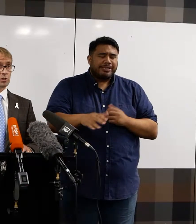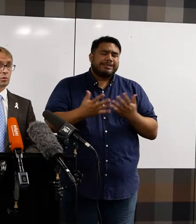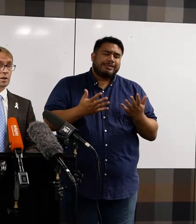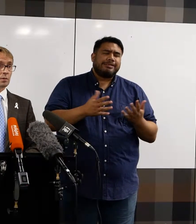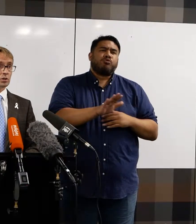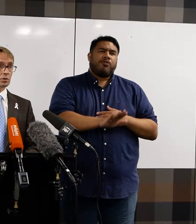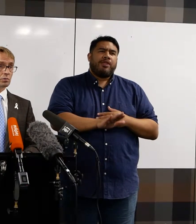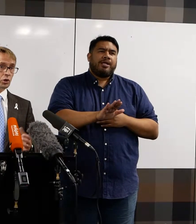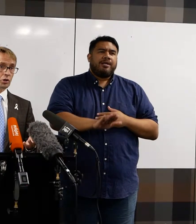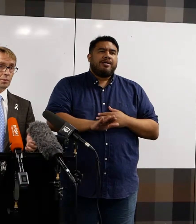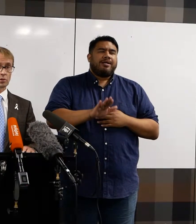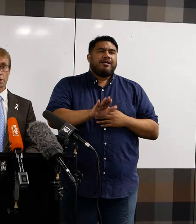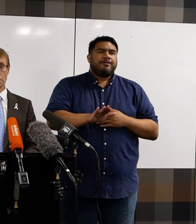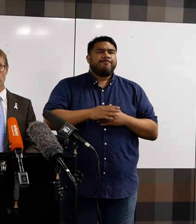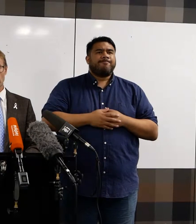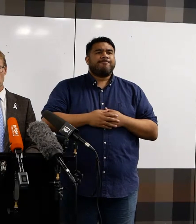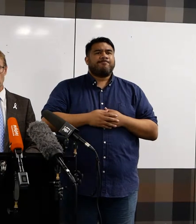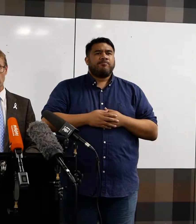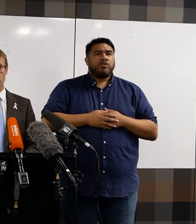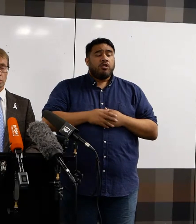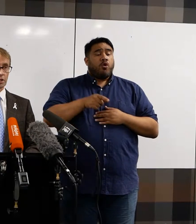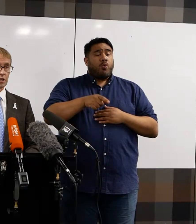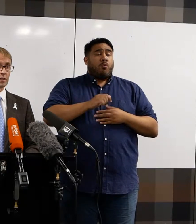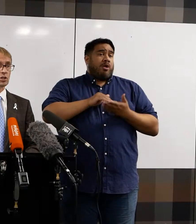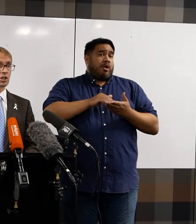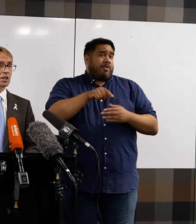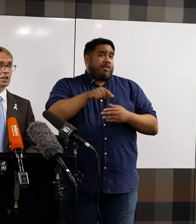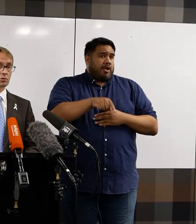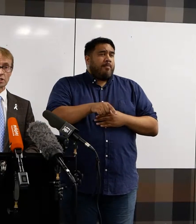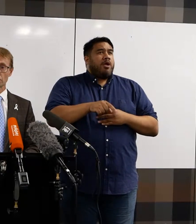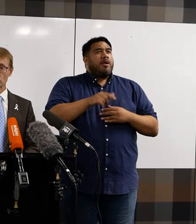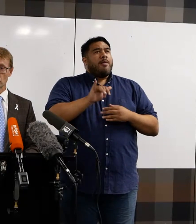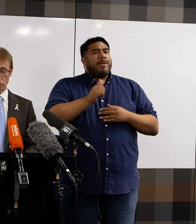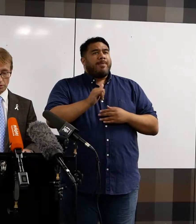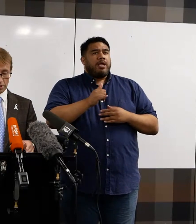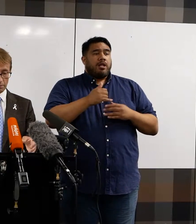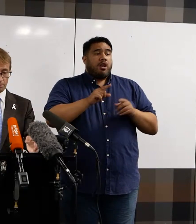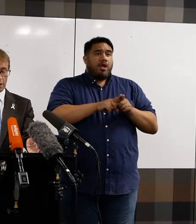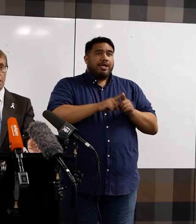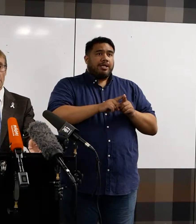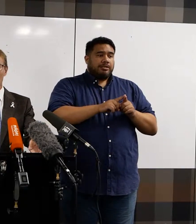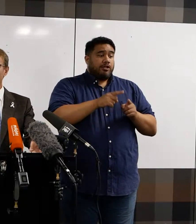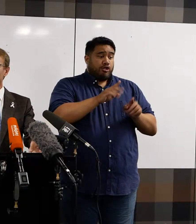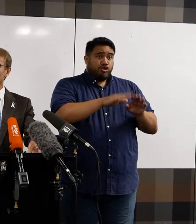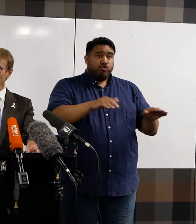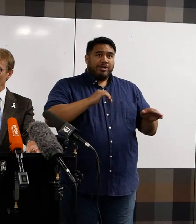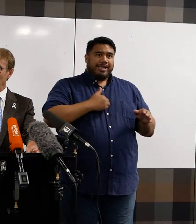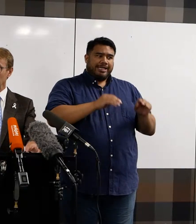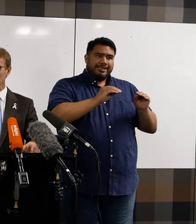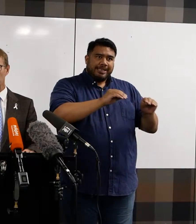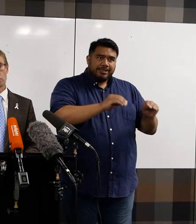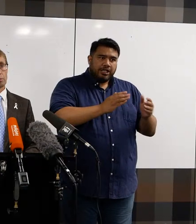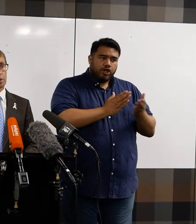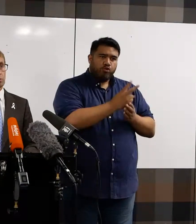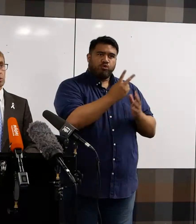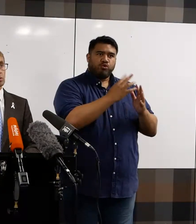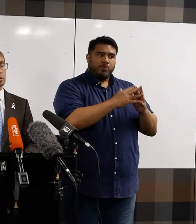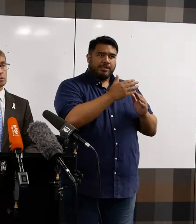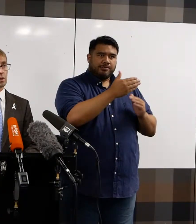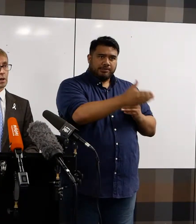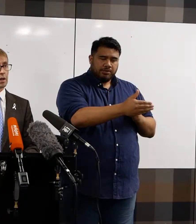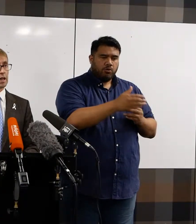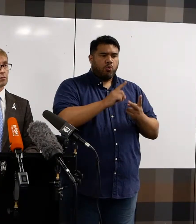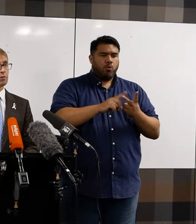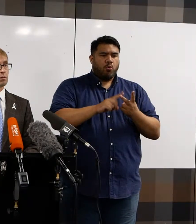where possible, be able to work remotely. We're looking at the educational needs of the children there, and we will be looking after them. They